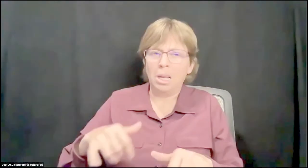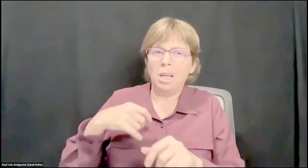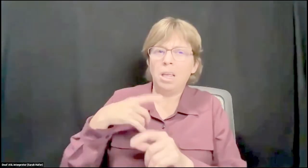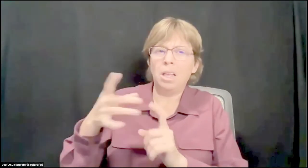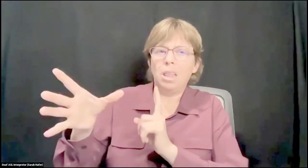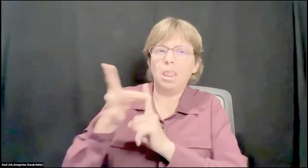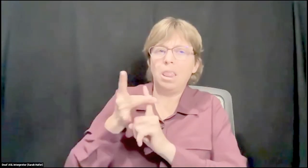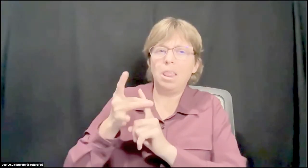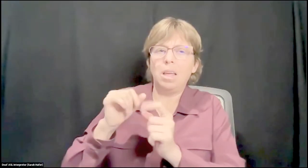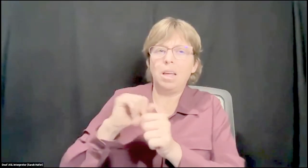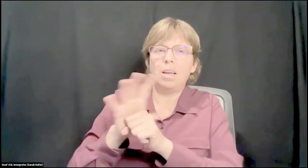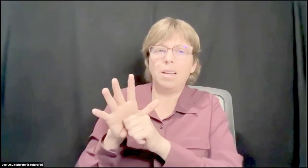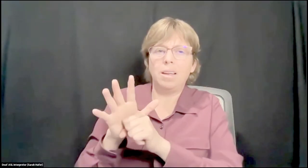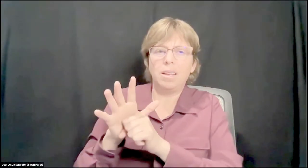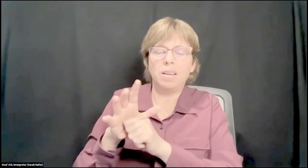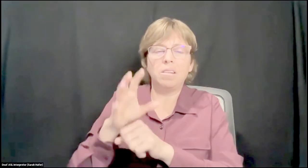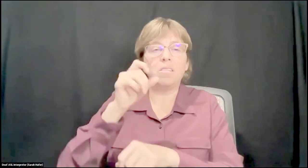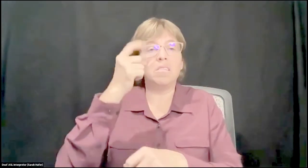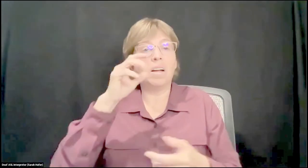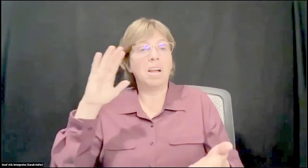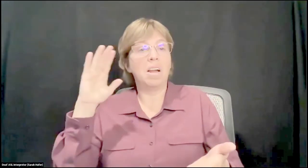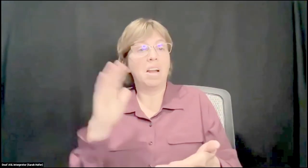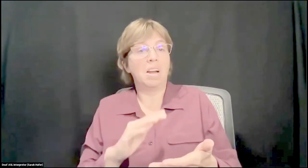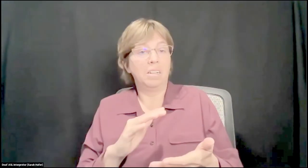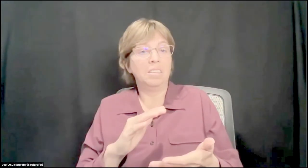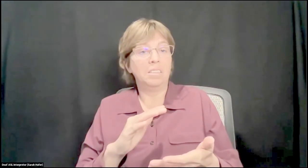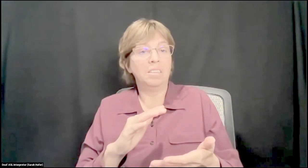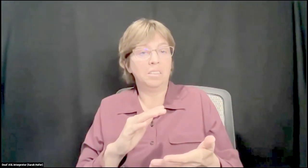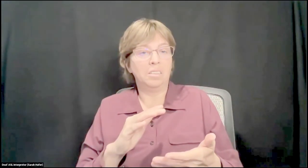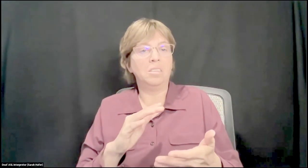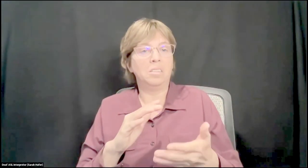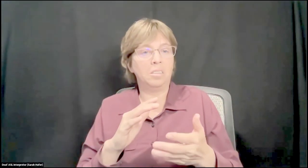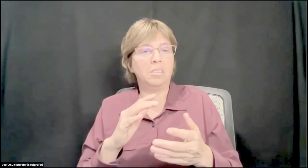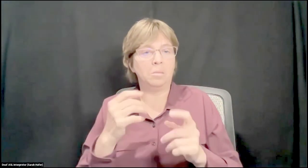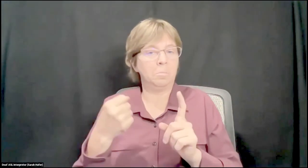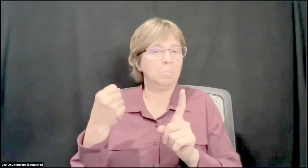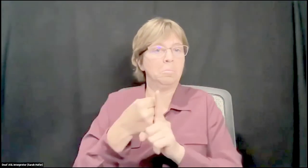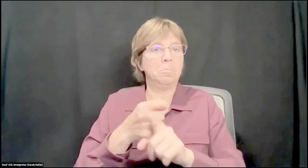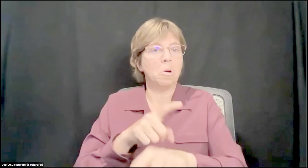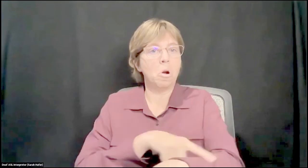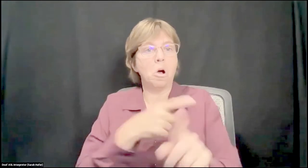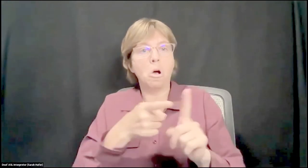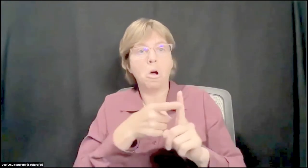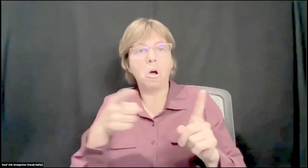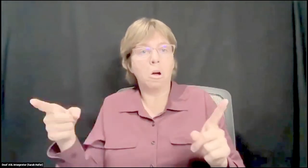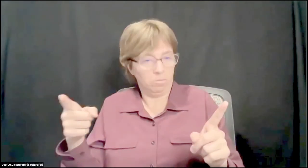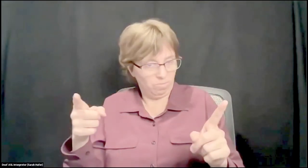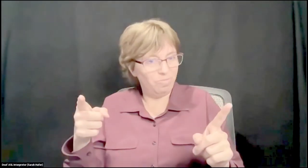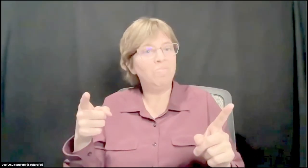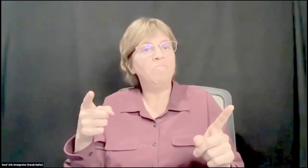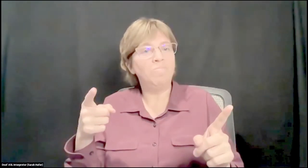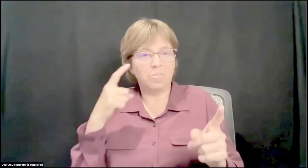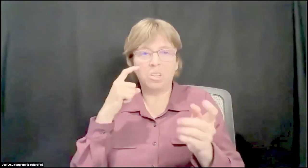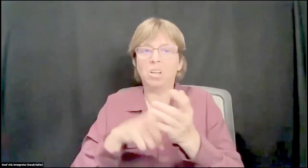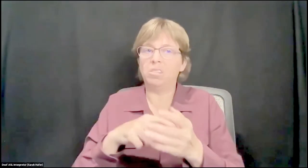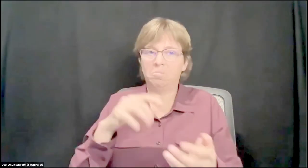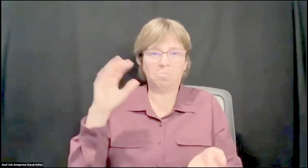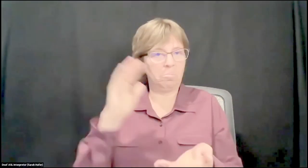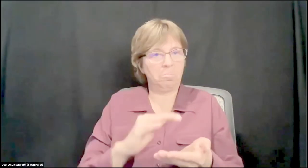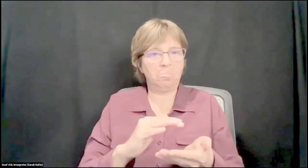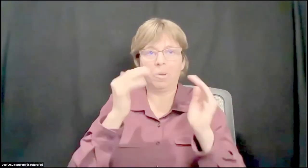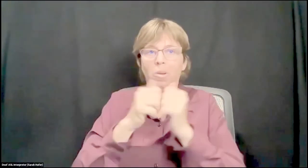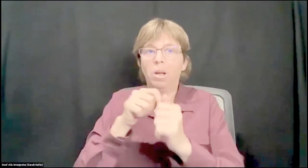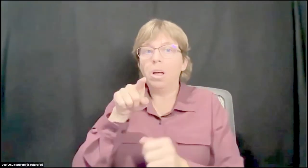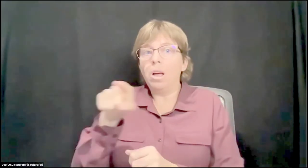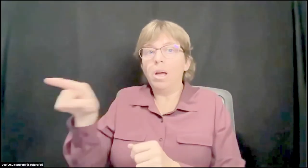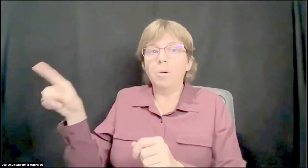of long COVID or persistent symptoms after having that infection compared to unvaccinated people. So really